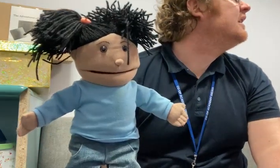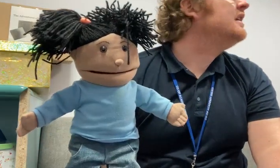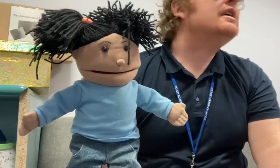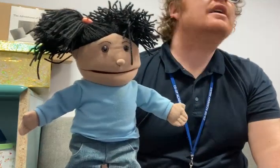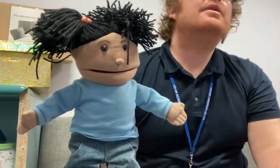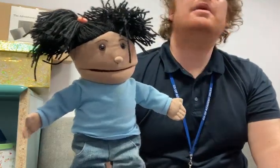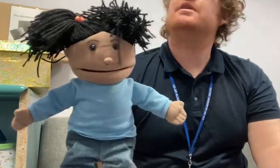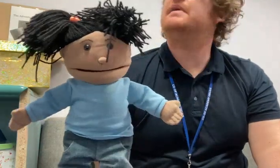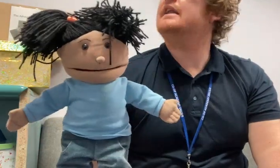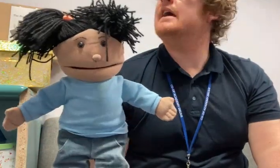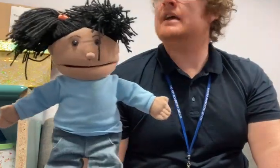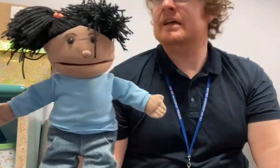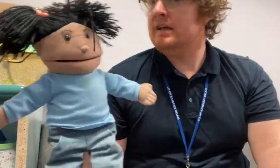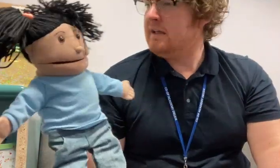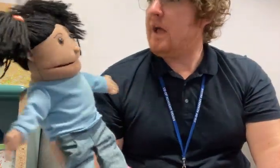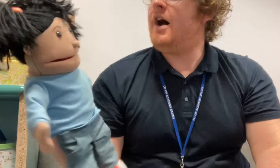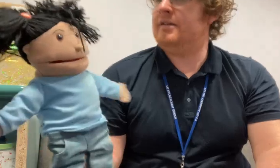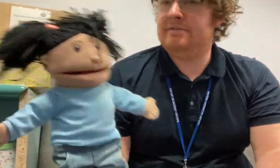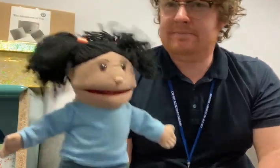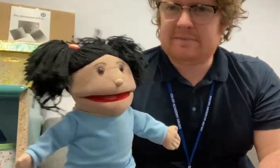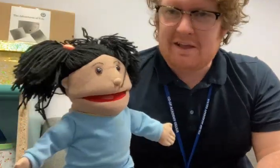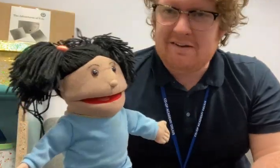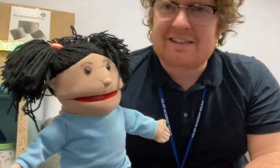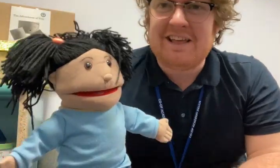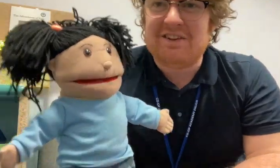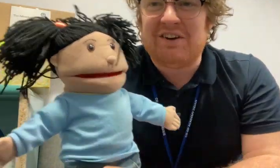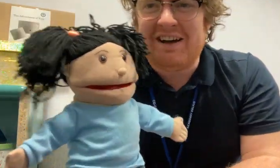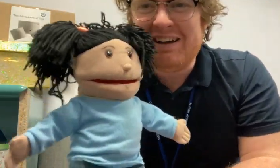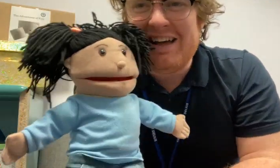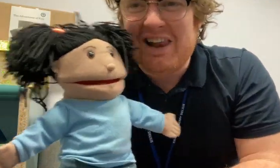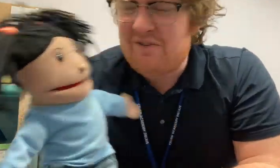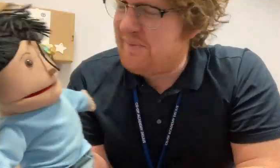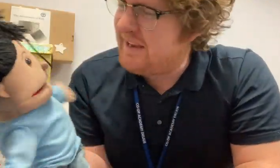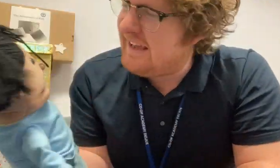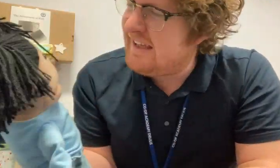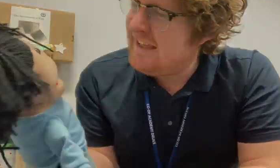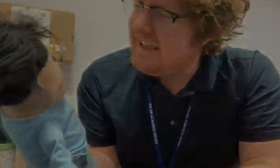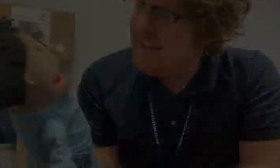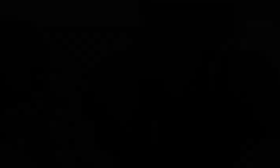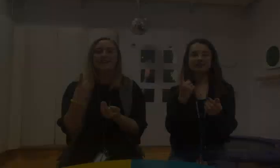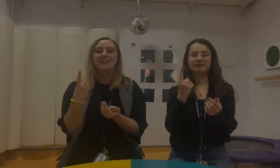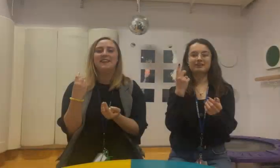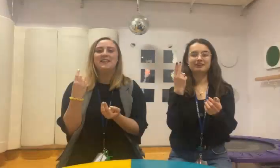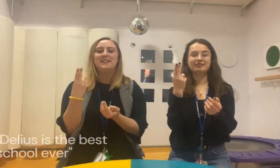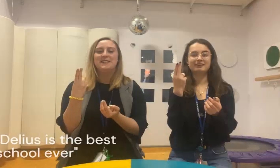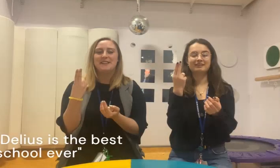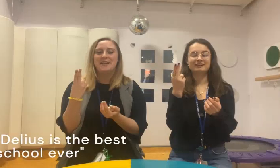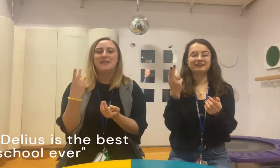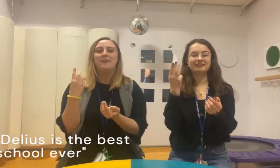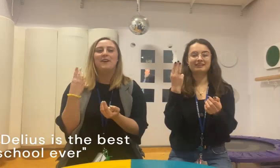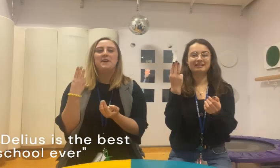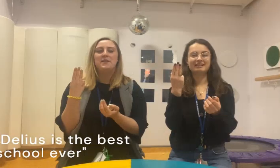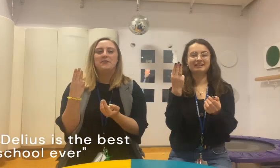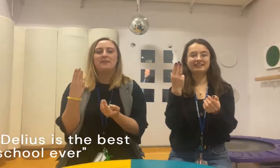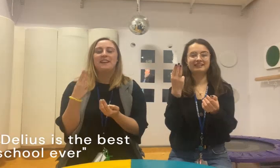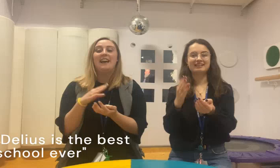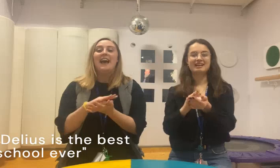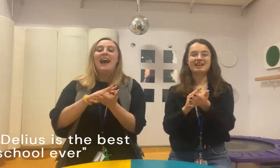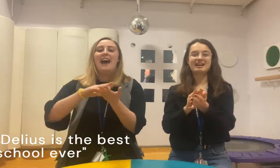Come on Amina Ah! Hello Amina Together Together I